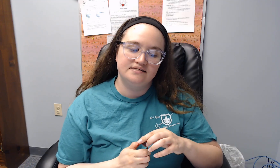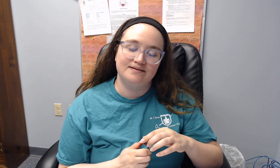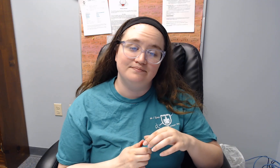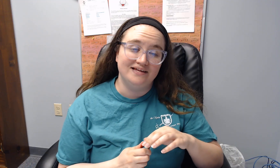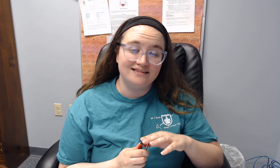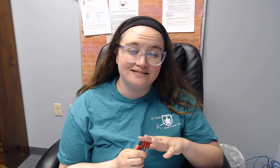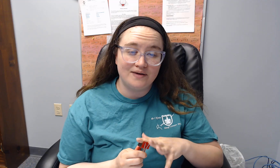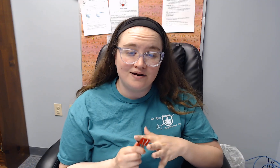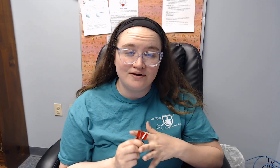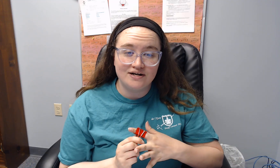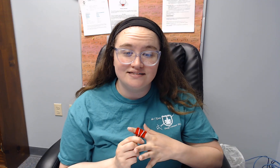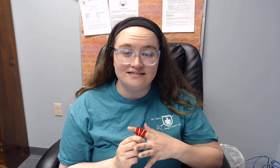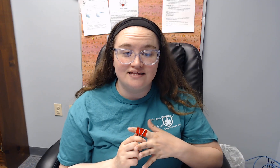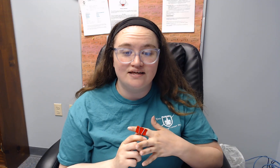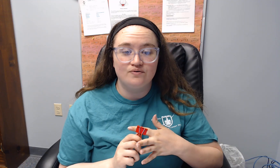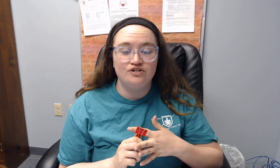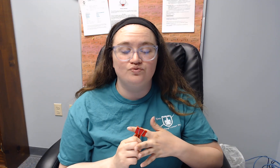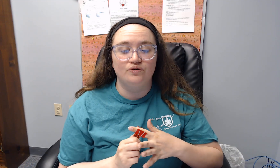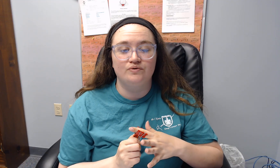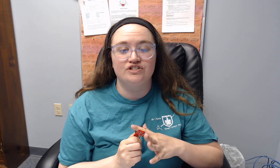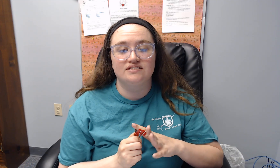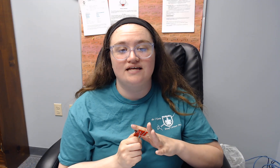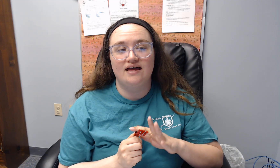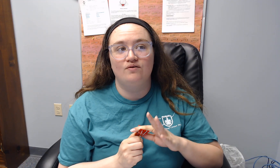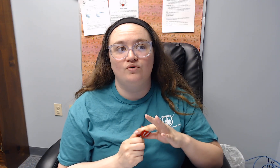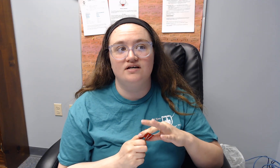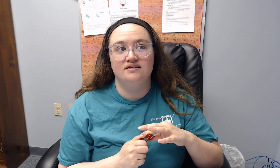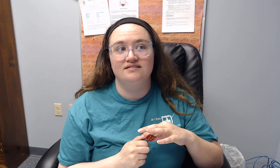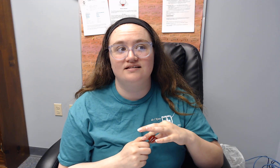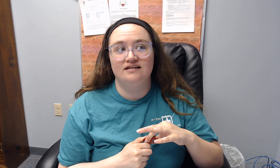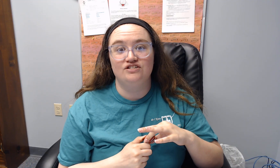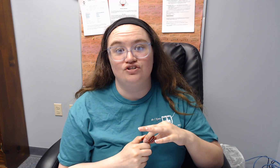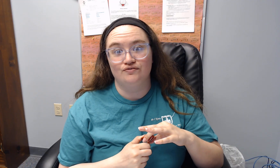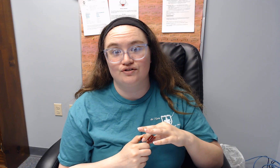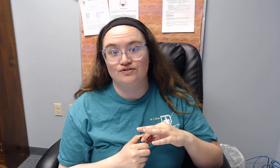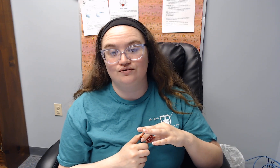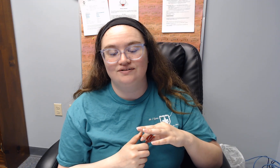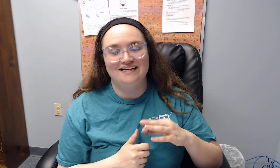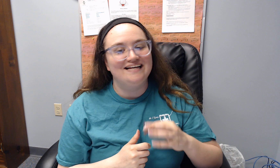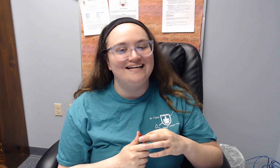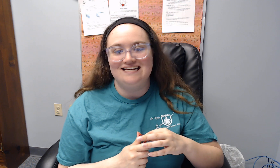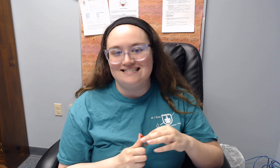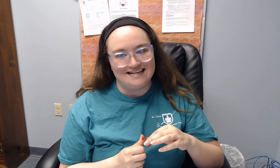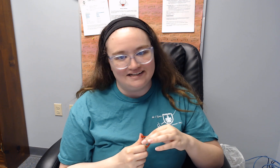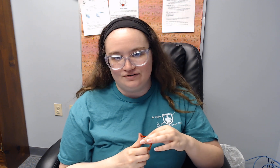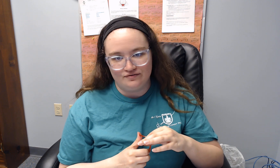Some myths about American Sign Language, one we just said was it's universal. It's not